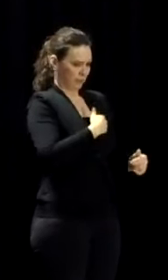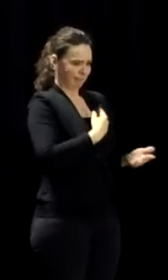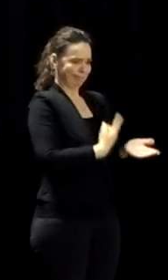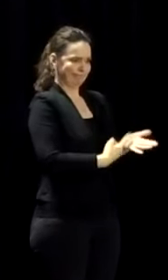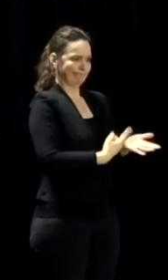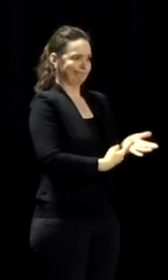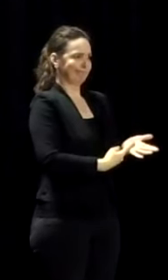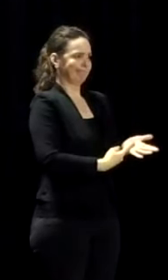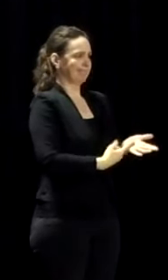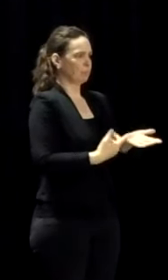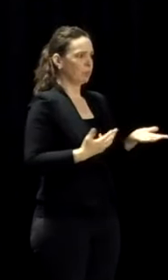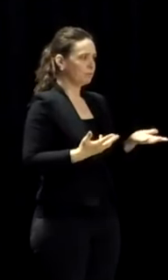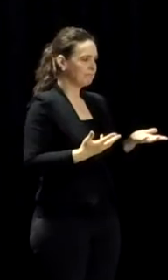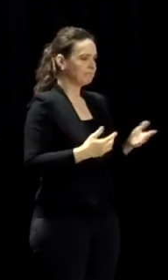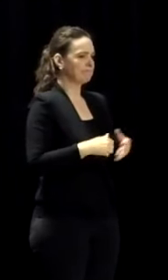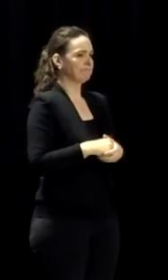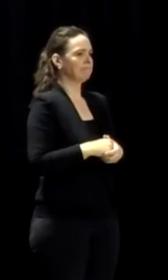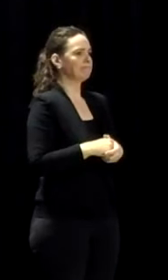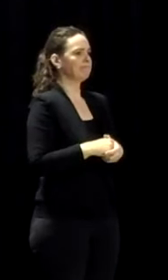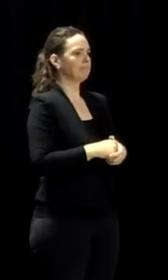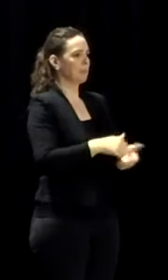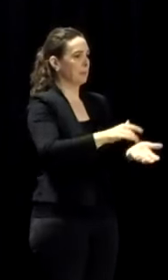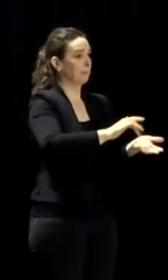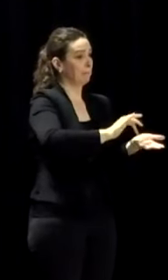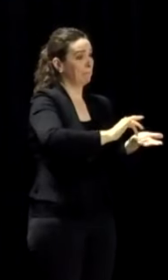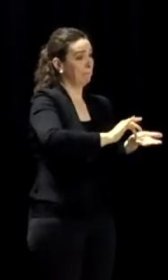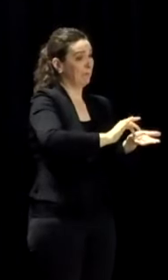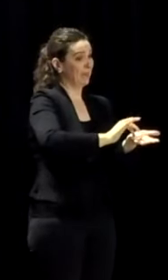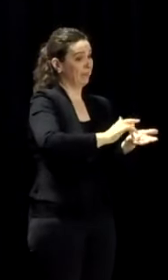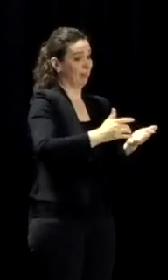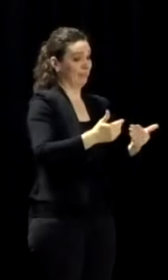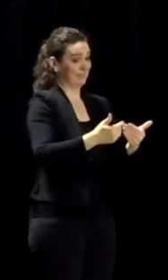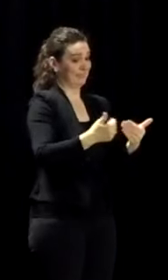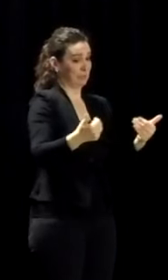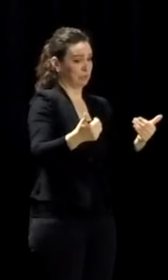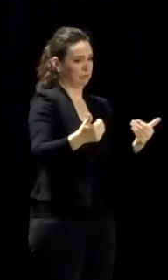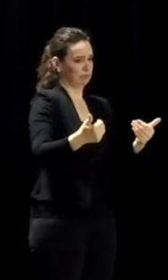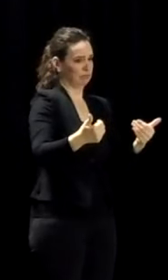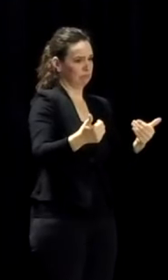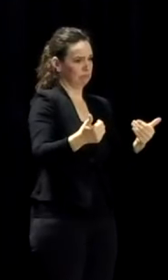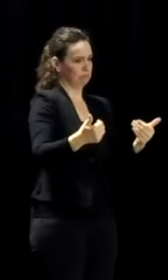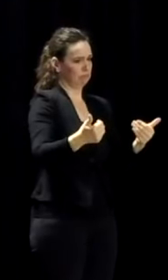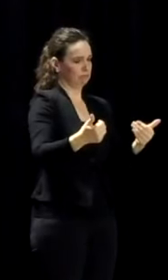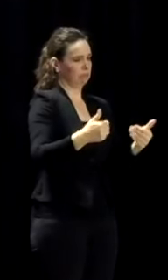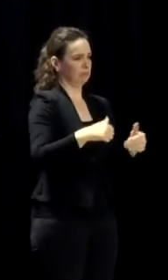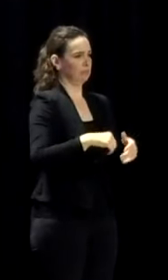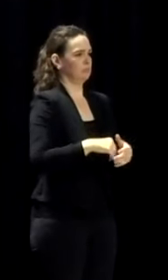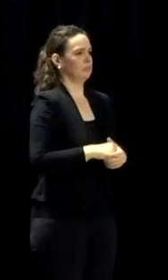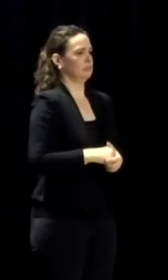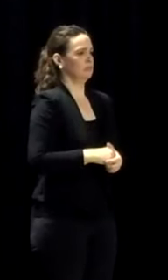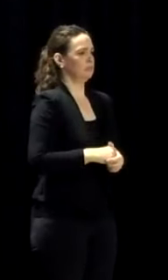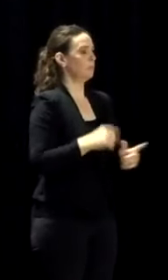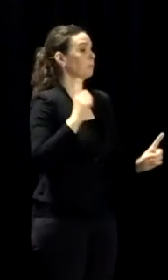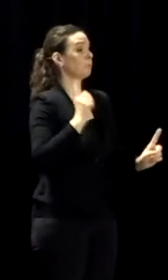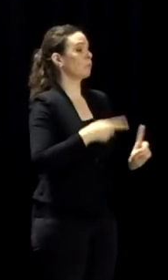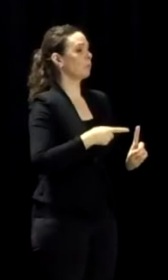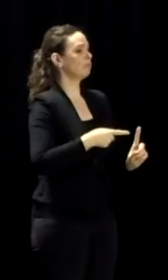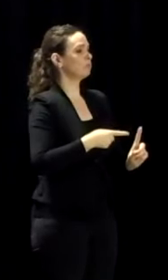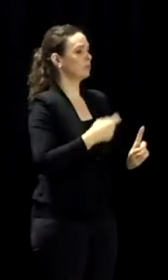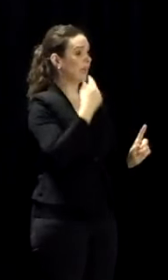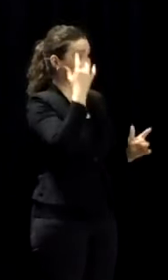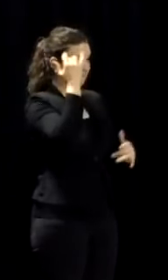who need to get tested. And we want to encourage people who need to get tested to get tested. If you show symptoms, if you show signs, we want to make sure that